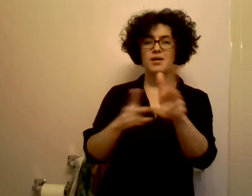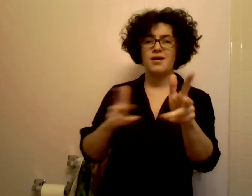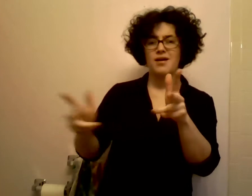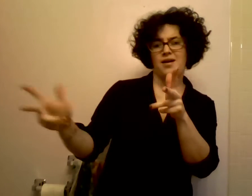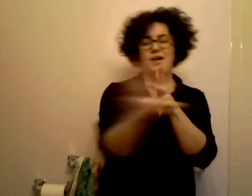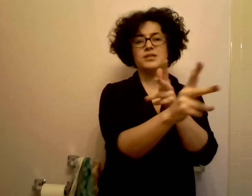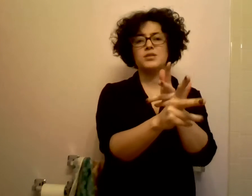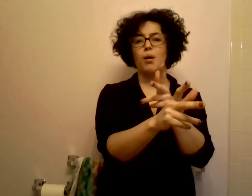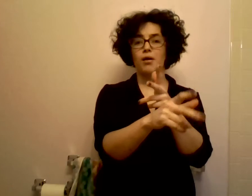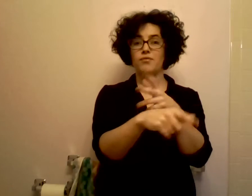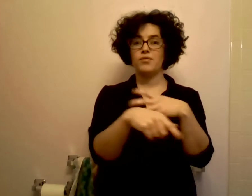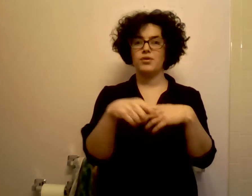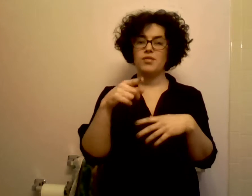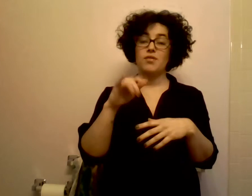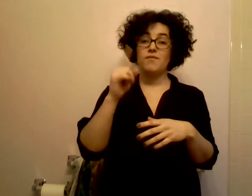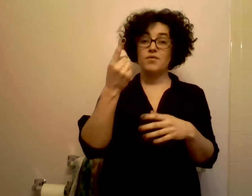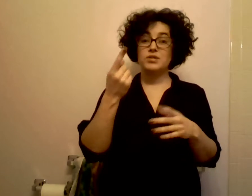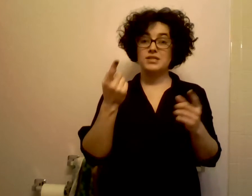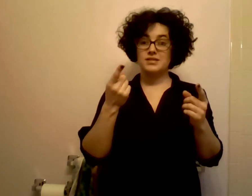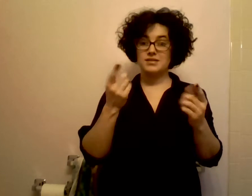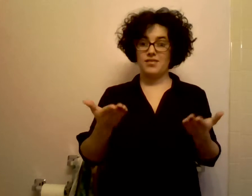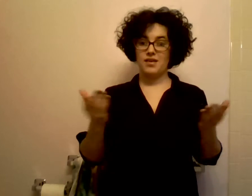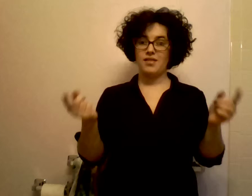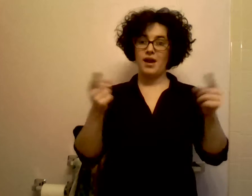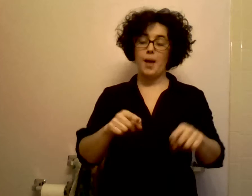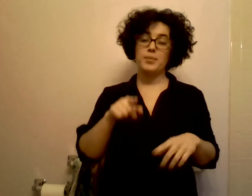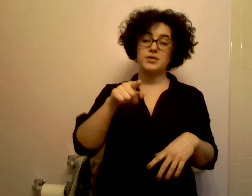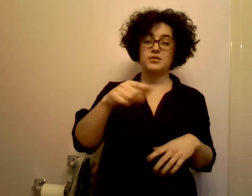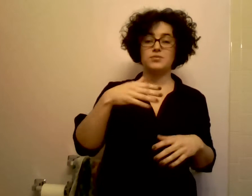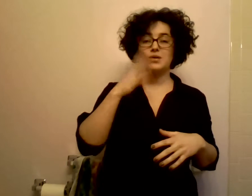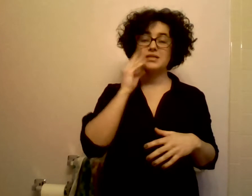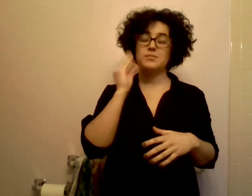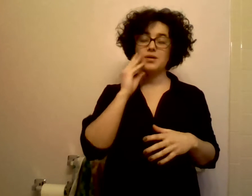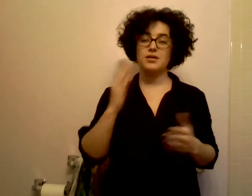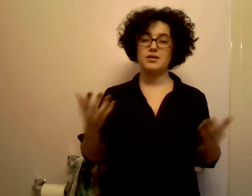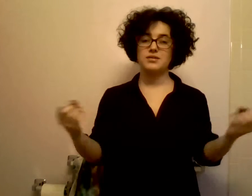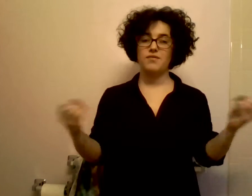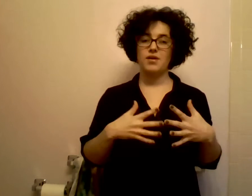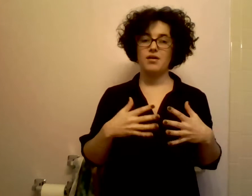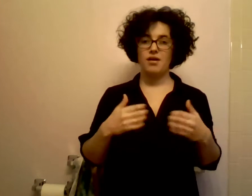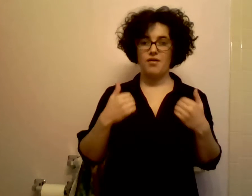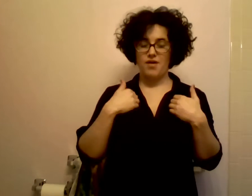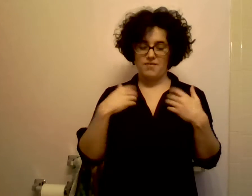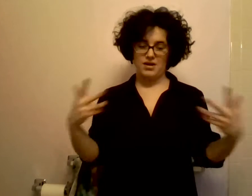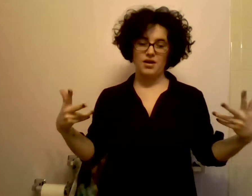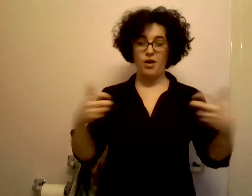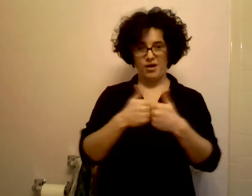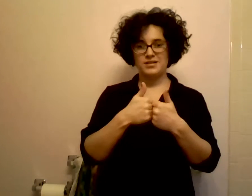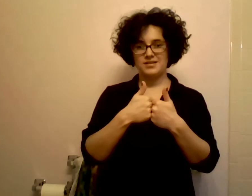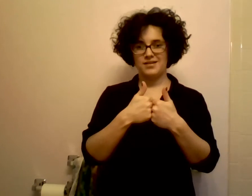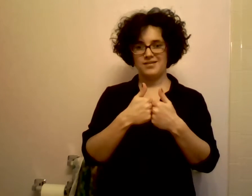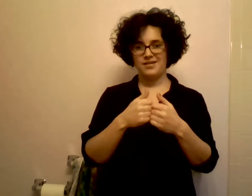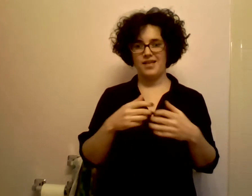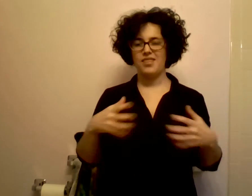was that you experienced a fear of having a collision. The anger was actually based in fear as most